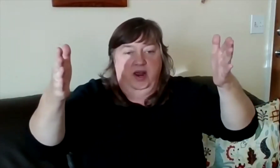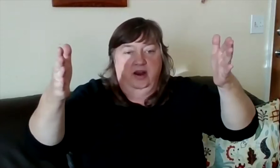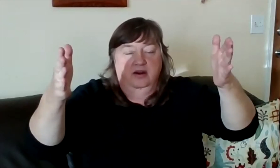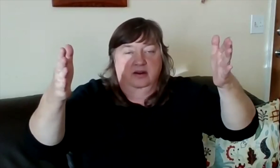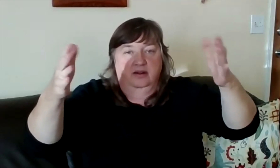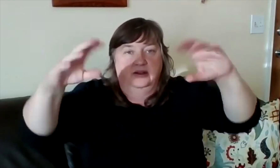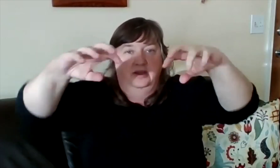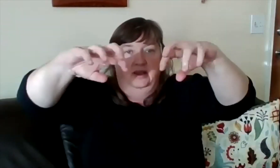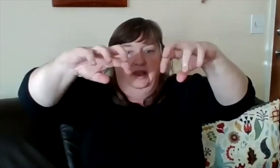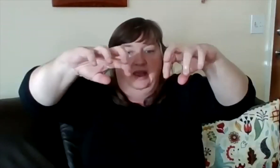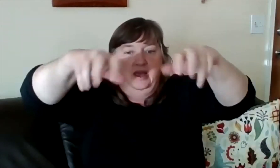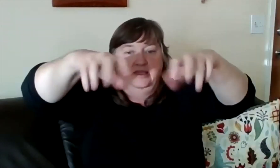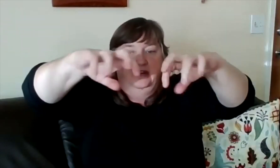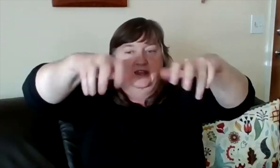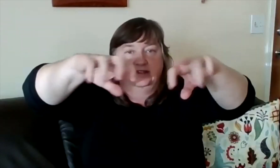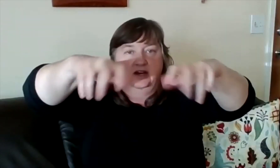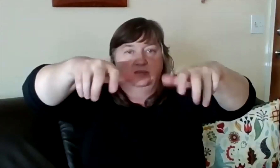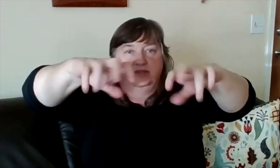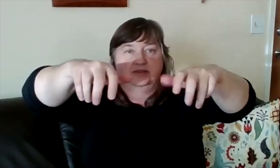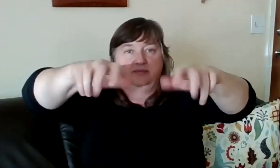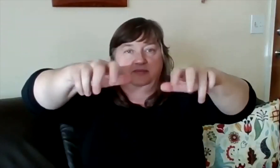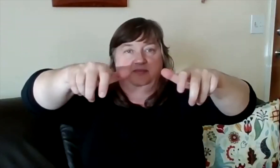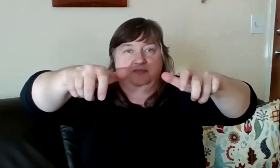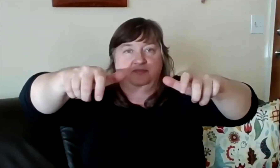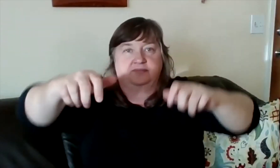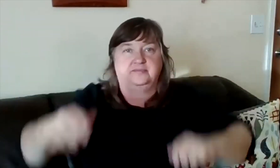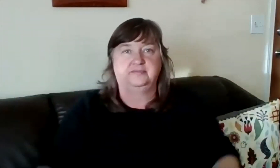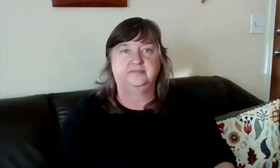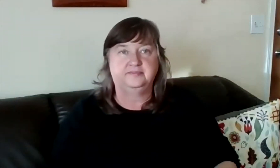square, and then it has knobs.